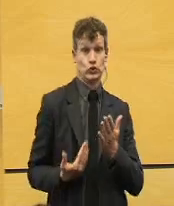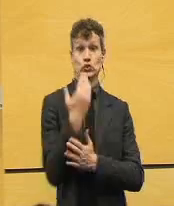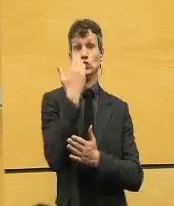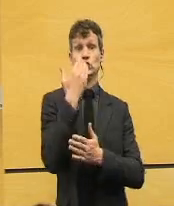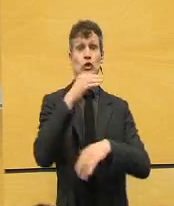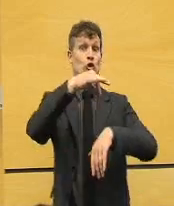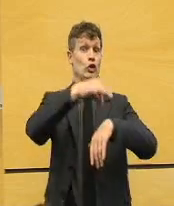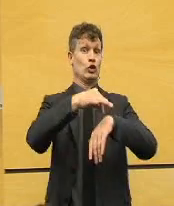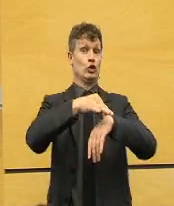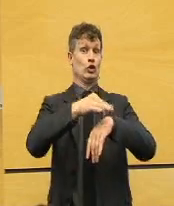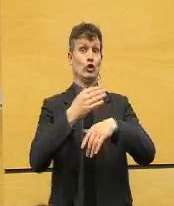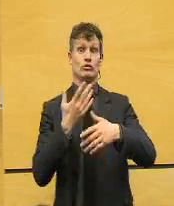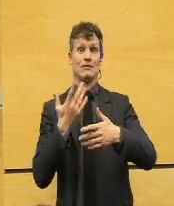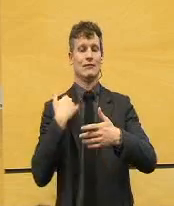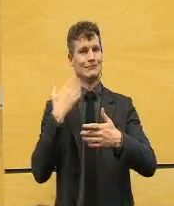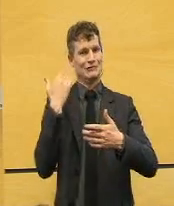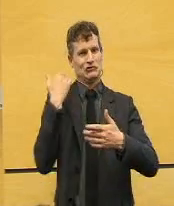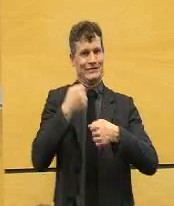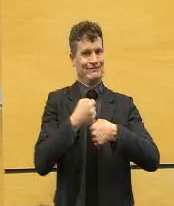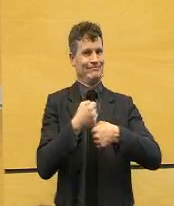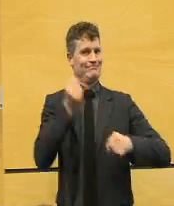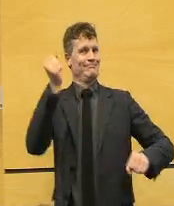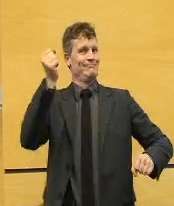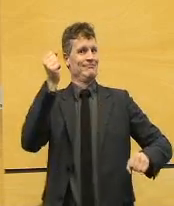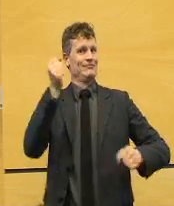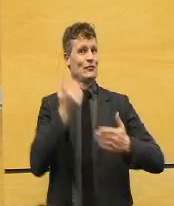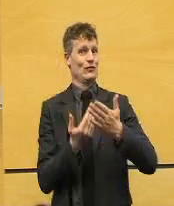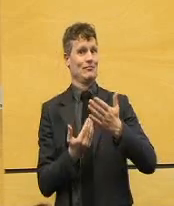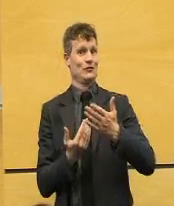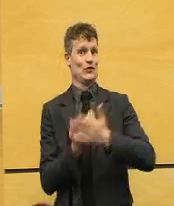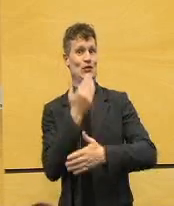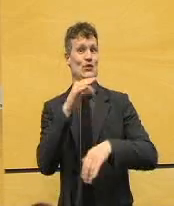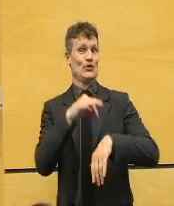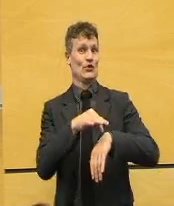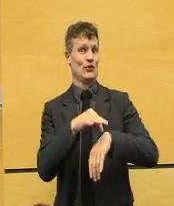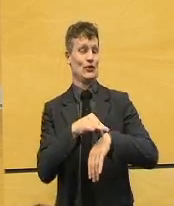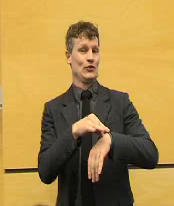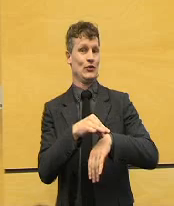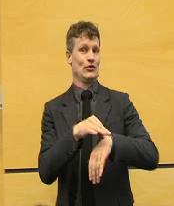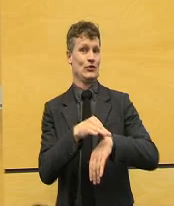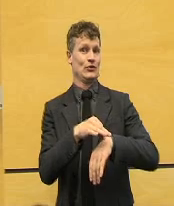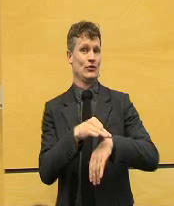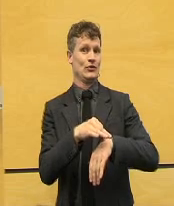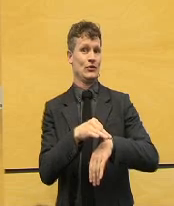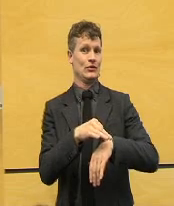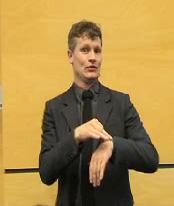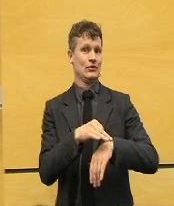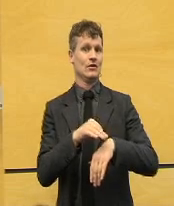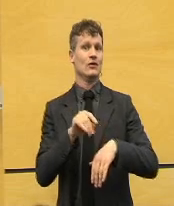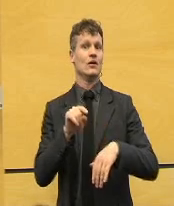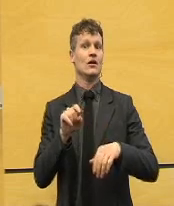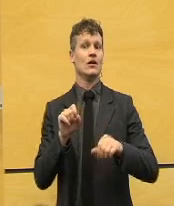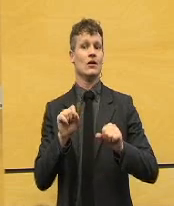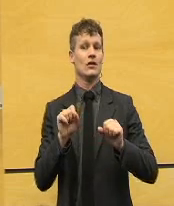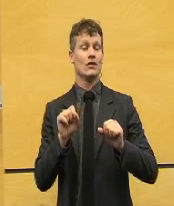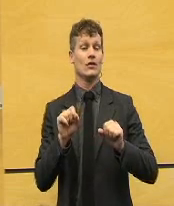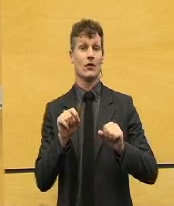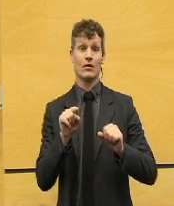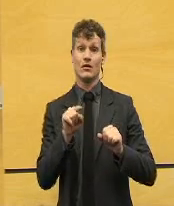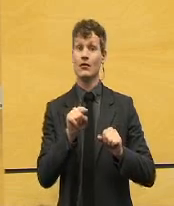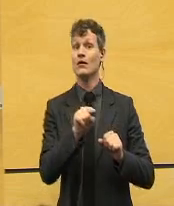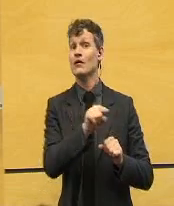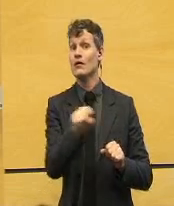can authorize, who can allow who can